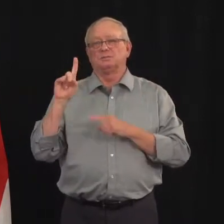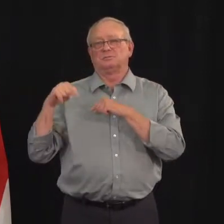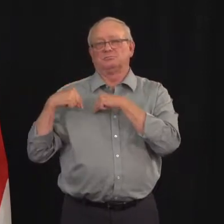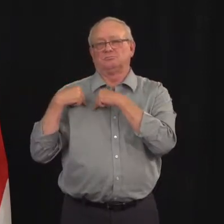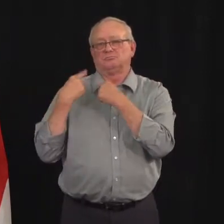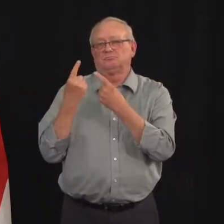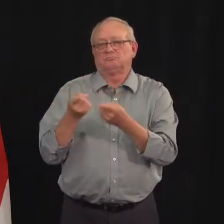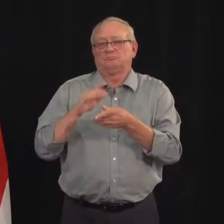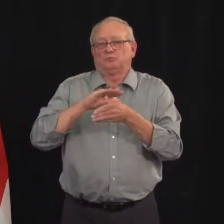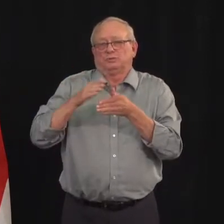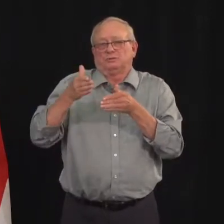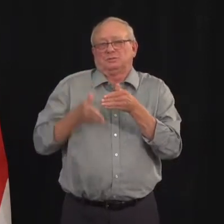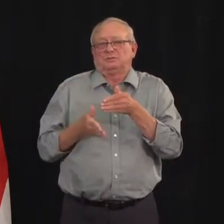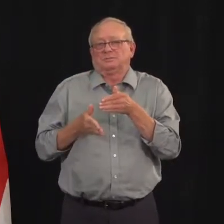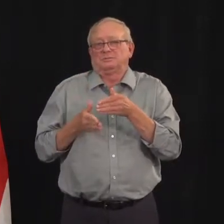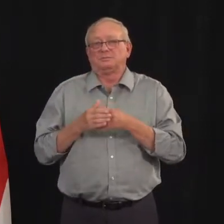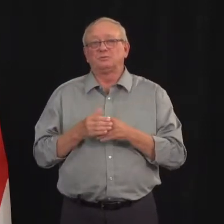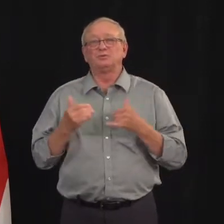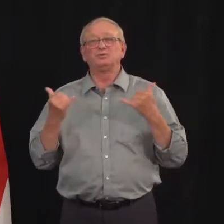that there are currently